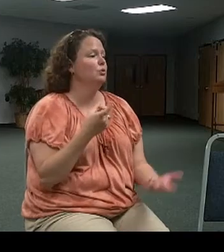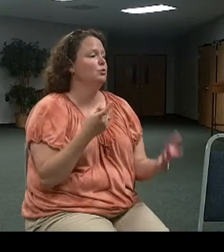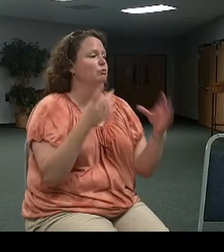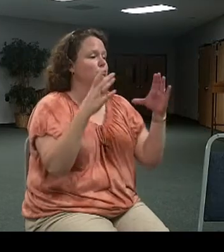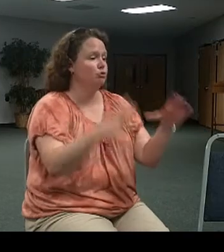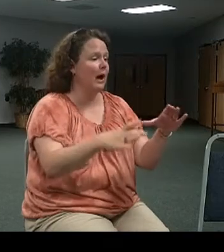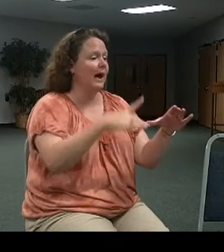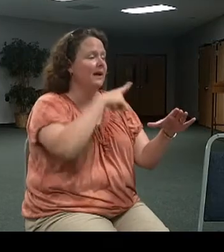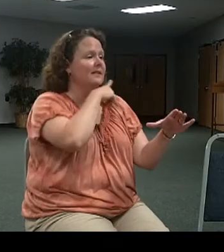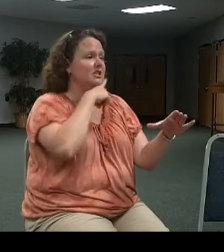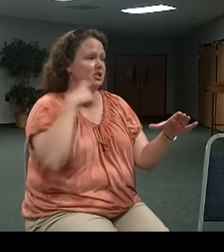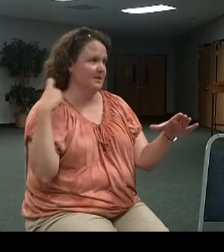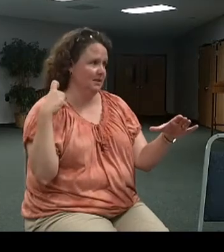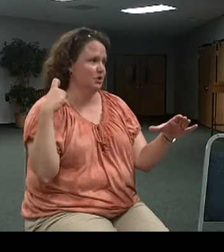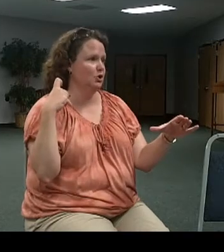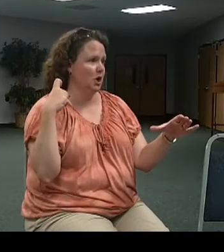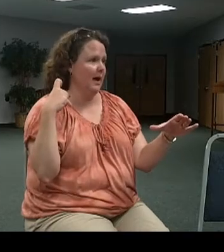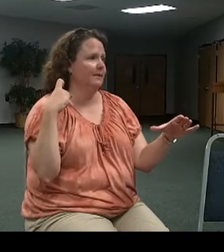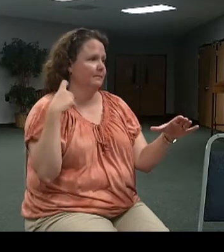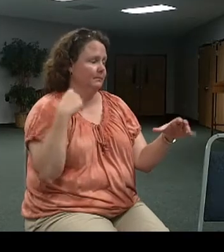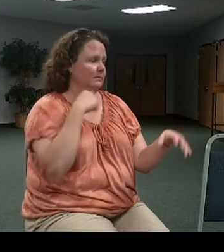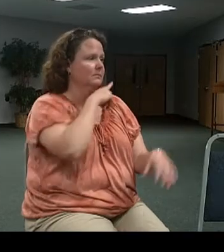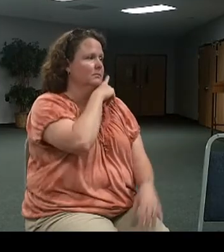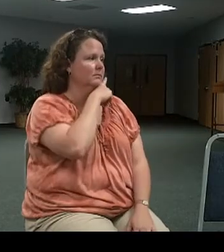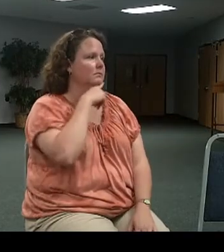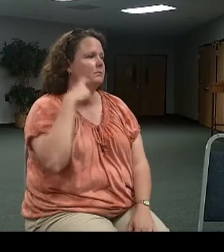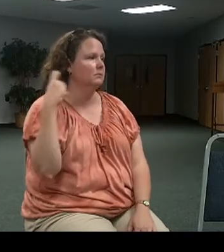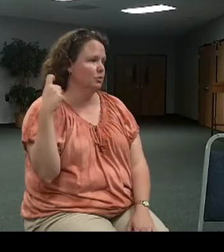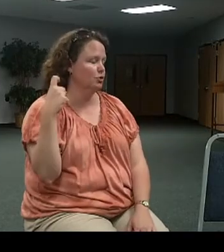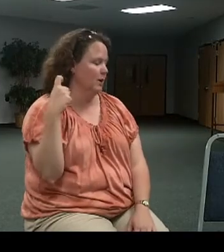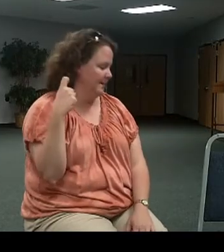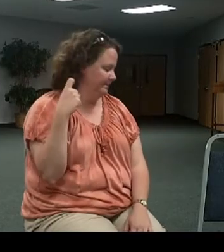to dry the dishes, it's dry. Dry.